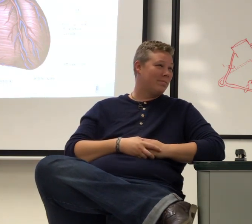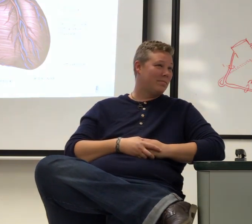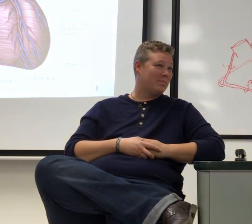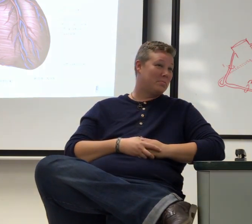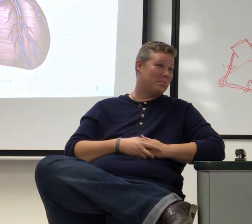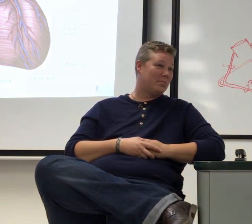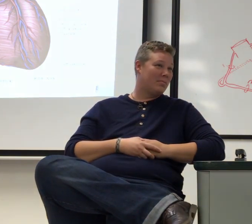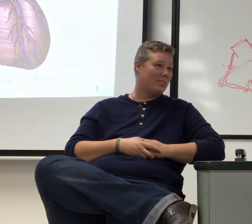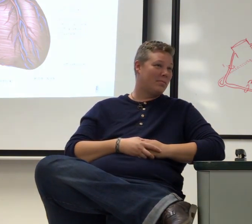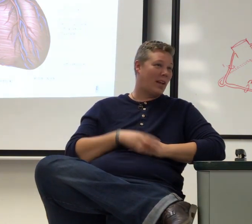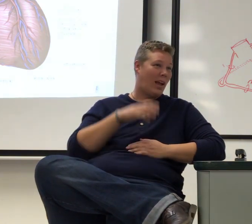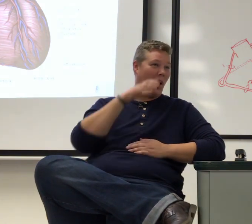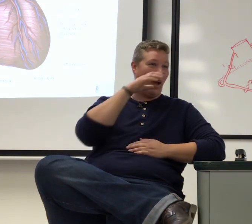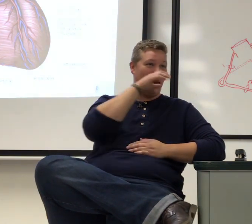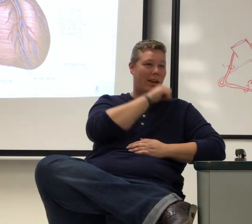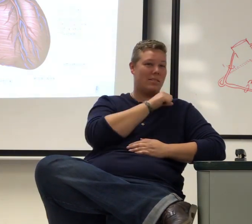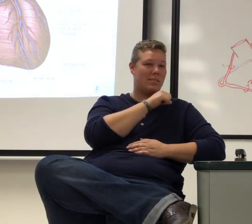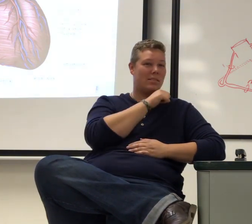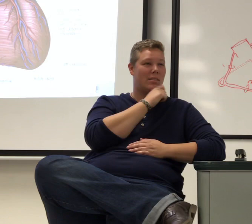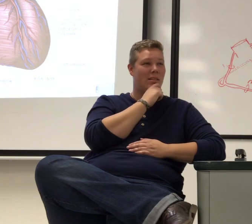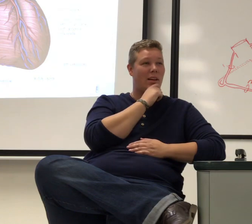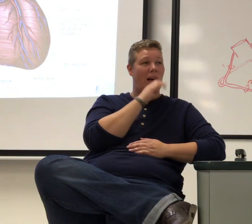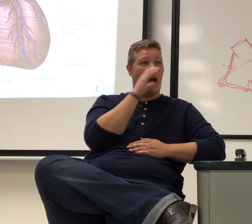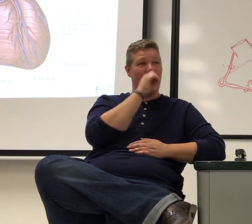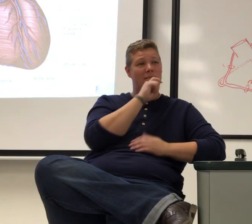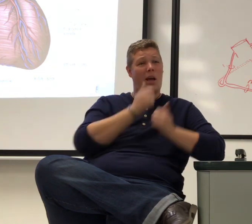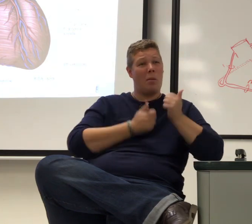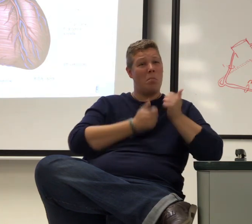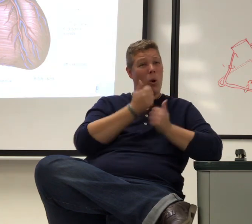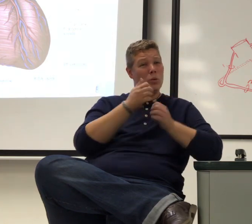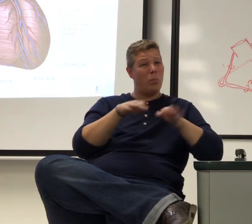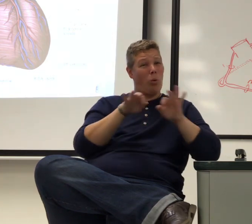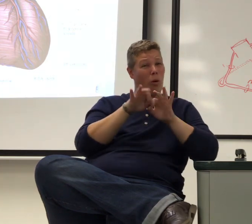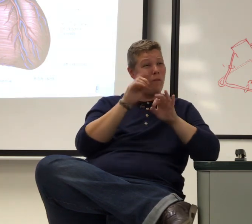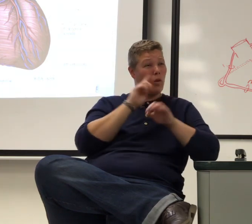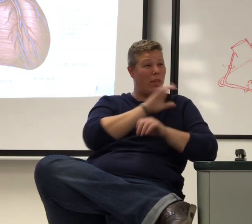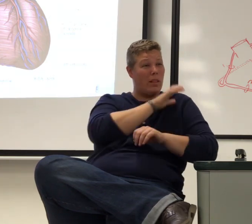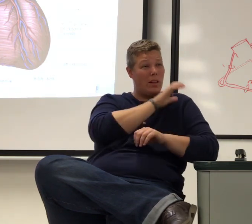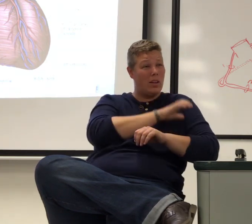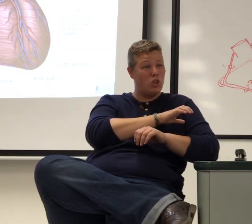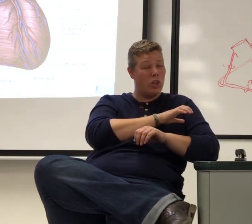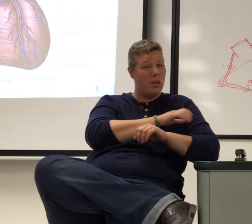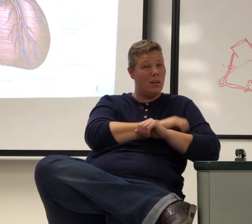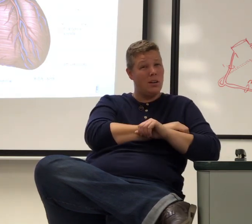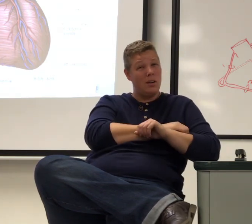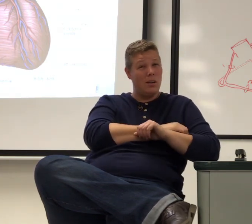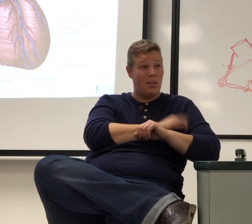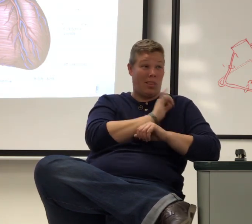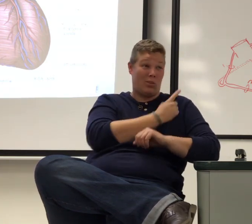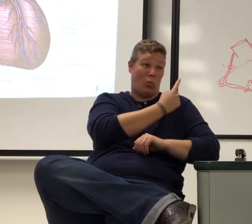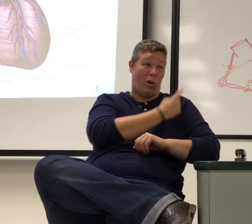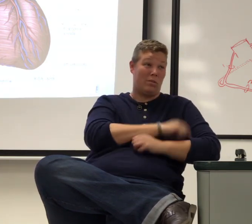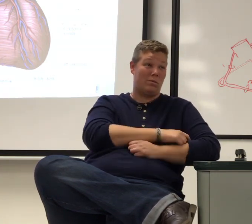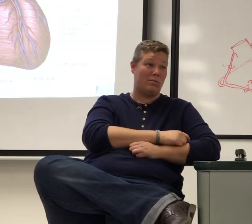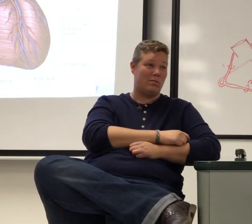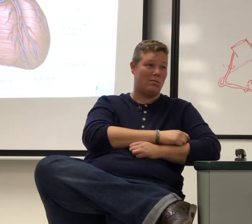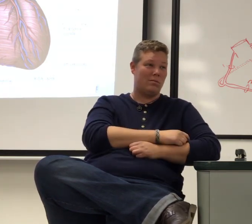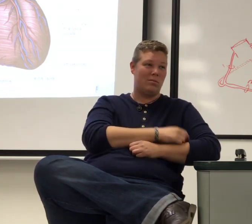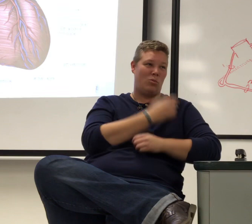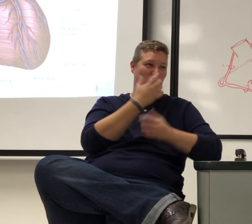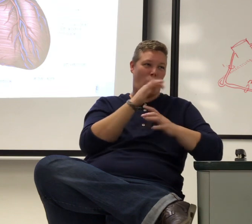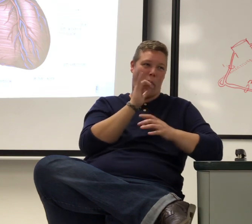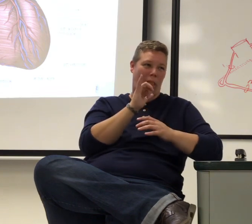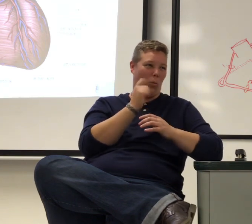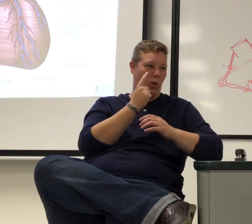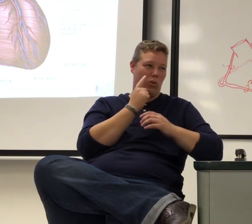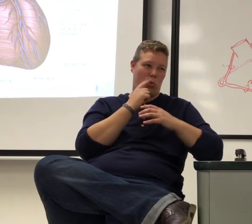I guess there was one that's most important clinically. That is the one. Okay. Now the other branch that goes around the